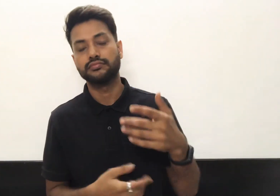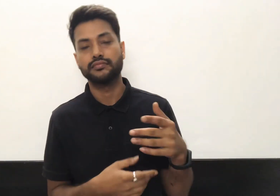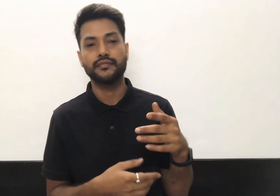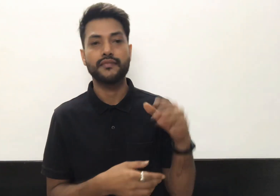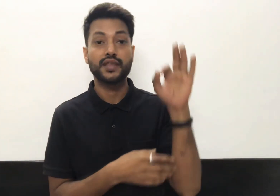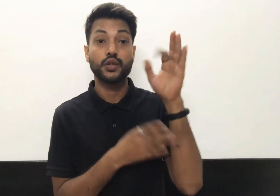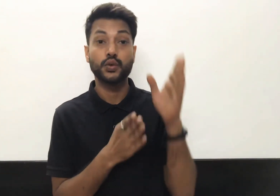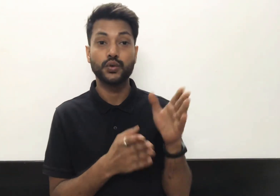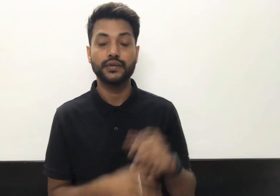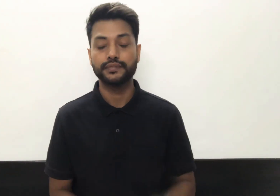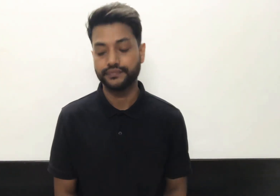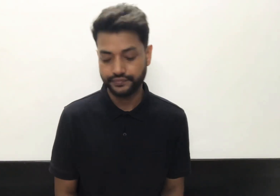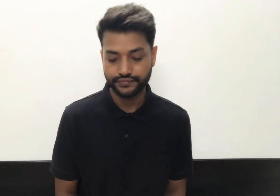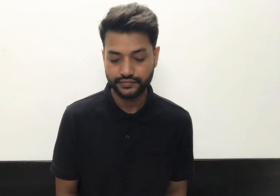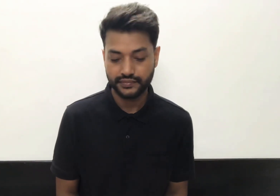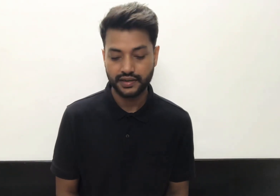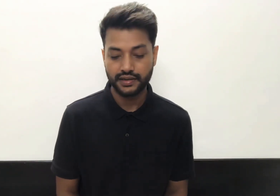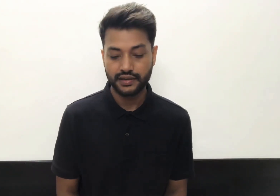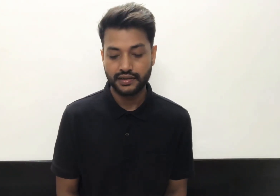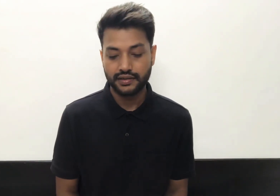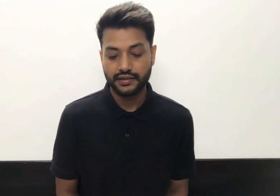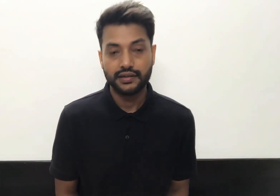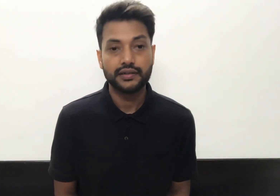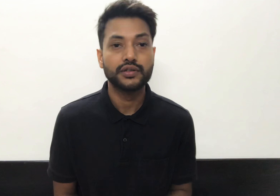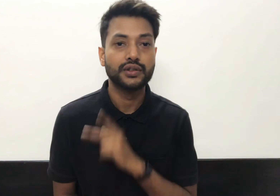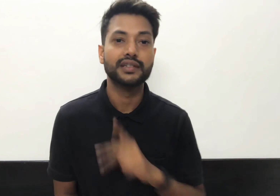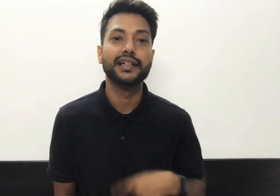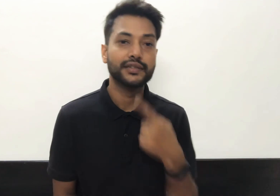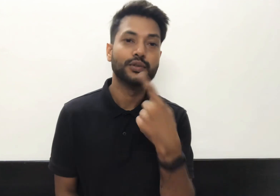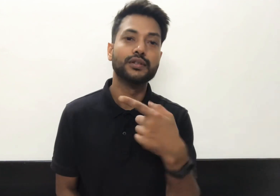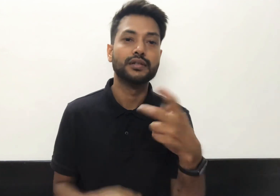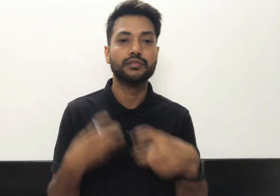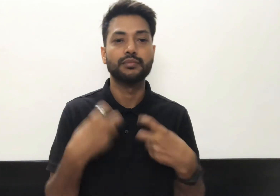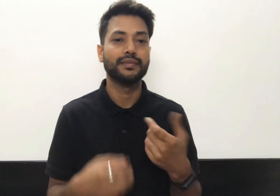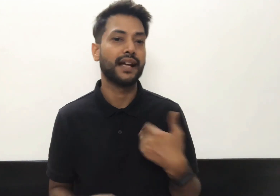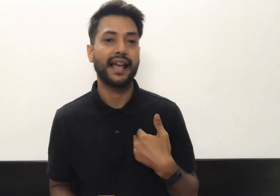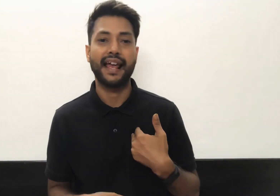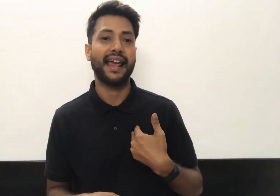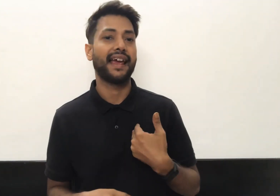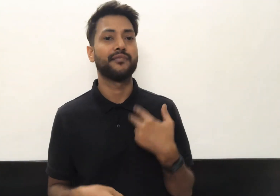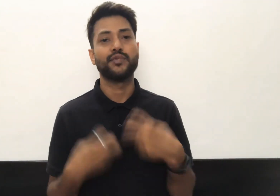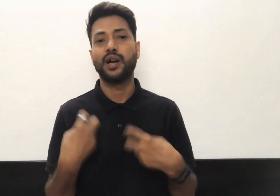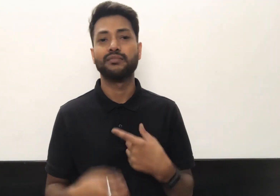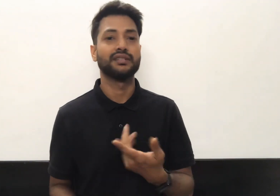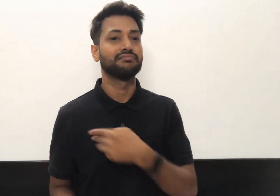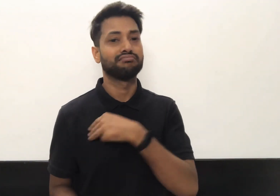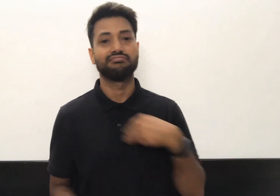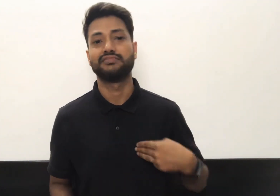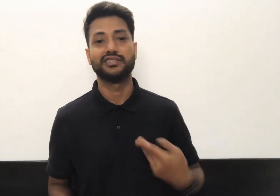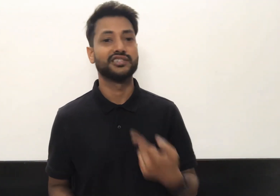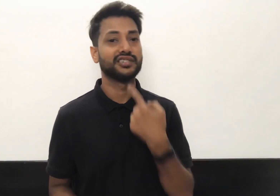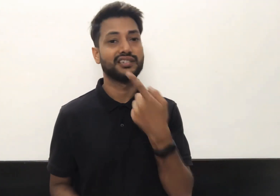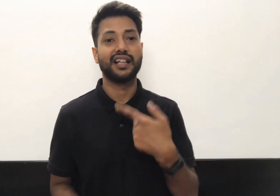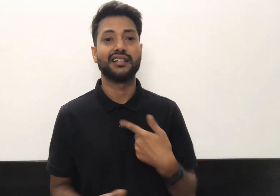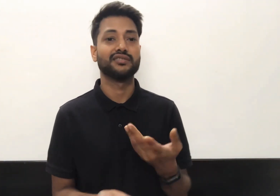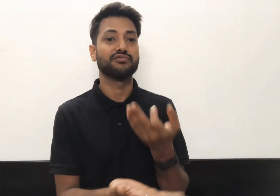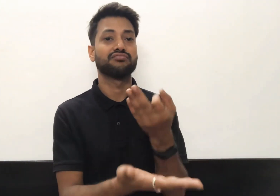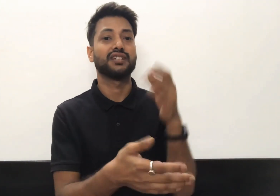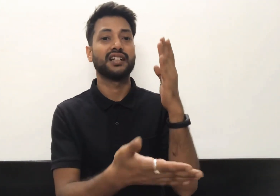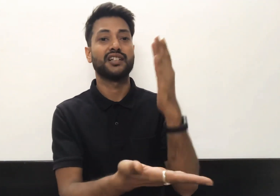So, king told him the problem, this is the problem I have. Ministers are telling me we should stop all funding to you because you guys don't look